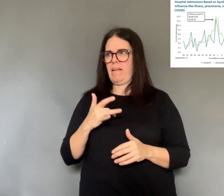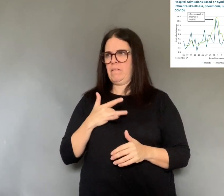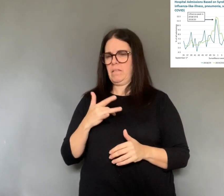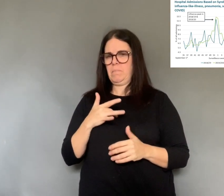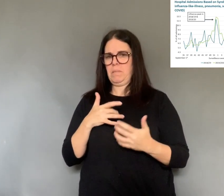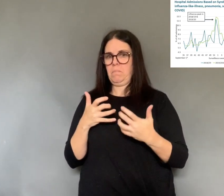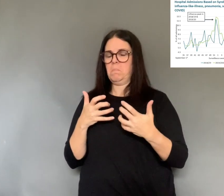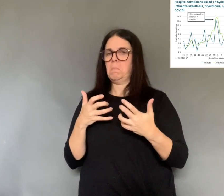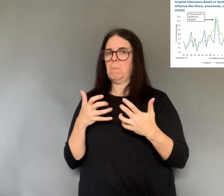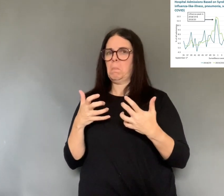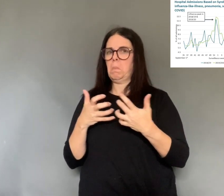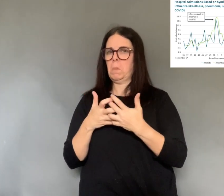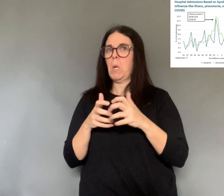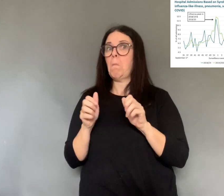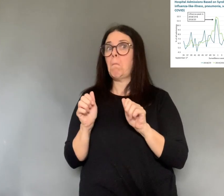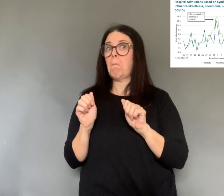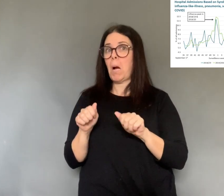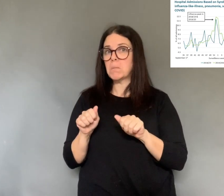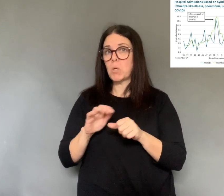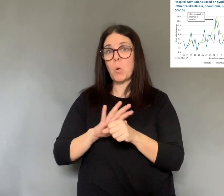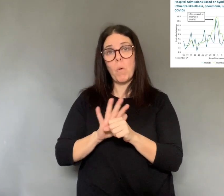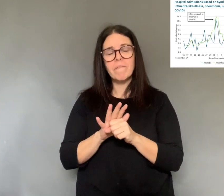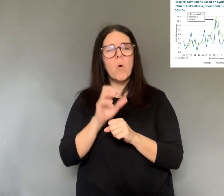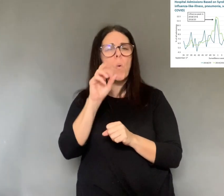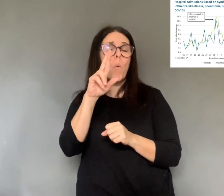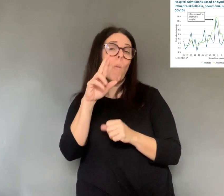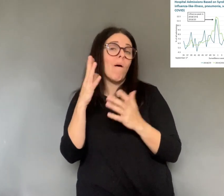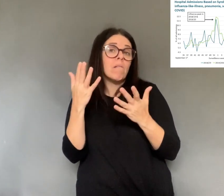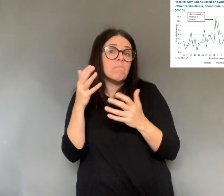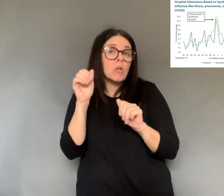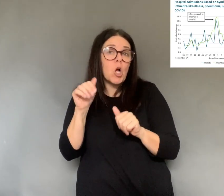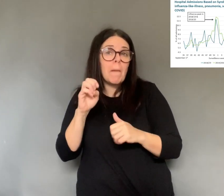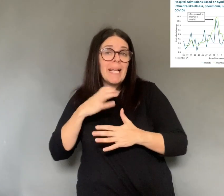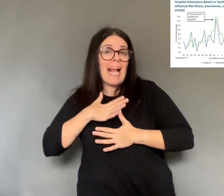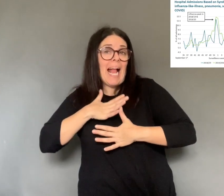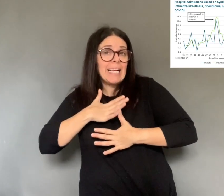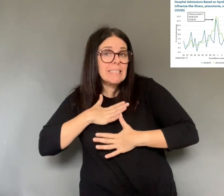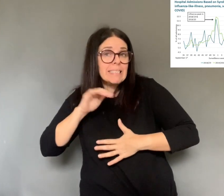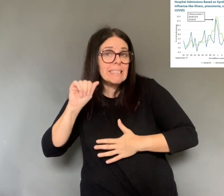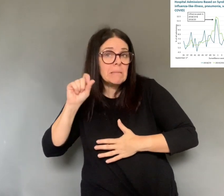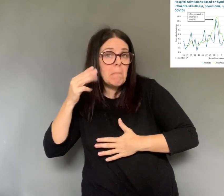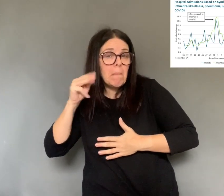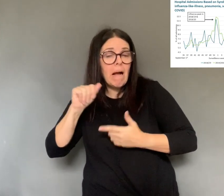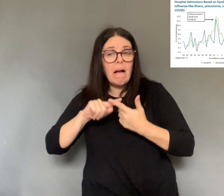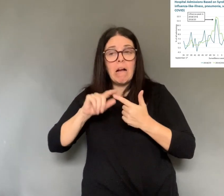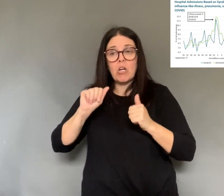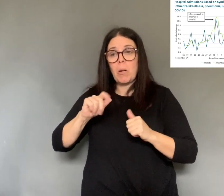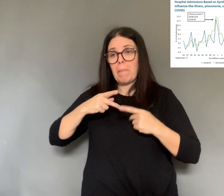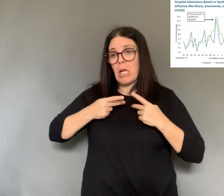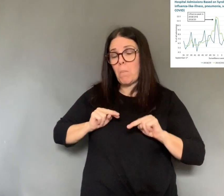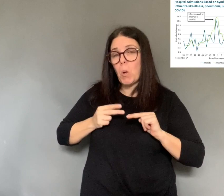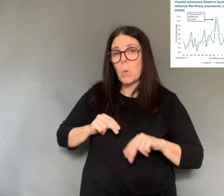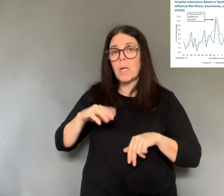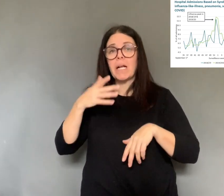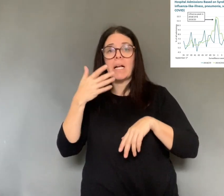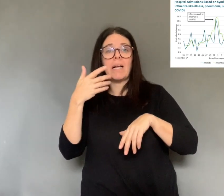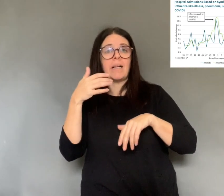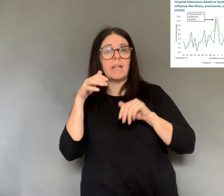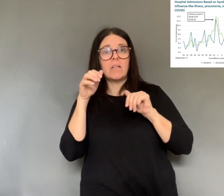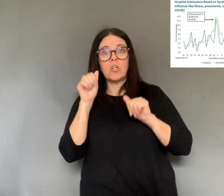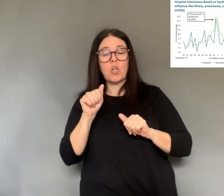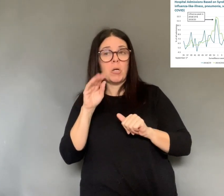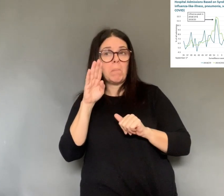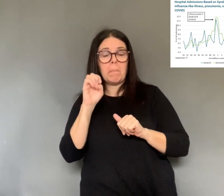more cases or more people showing up with these symptoms, which could be suggestive of COVID or anything ranging from